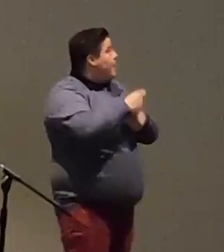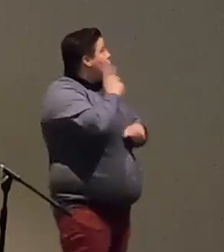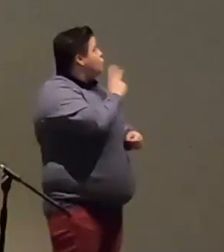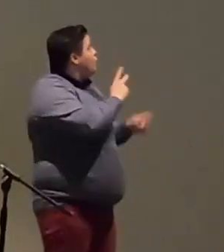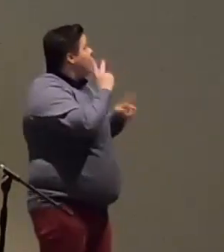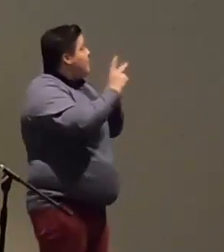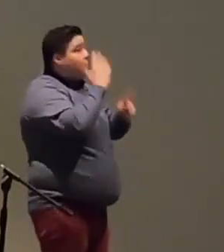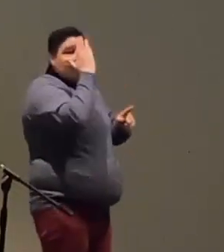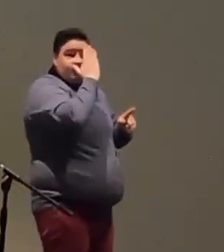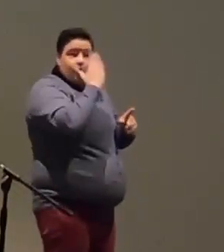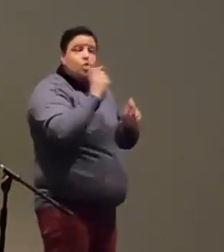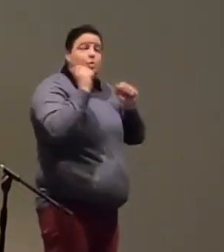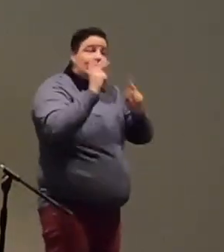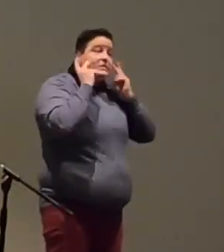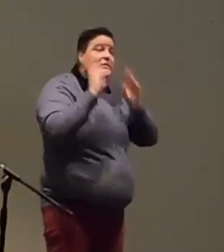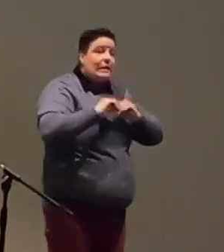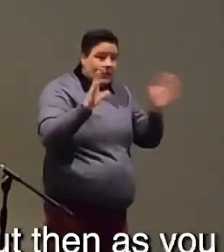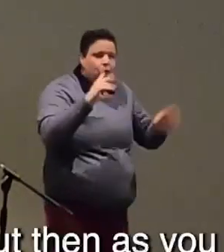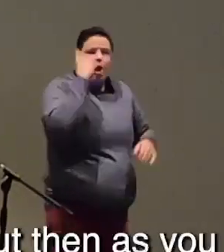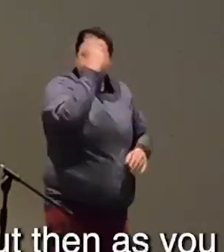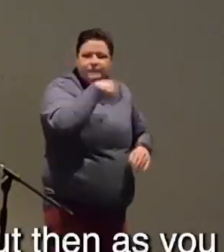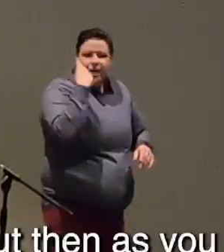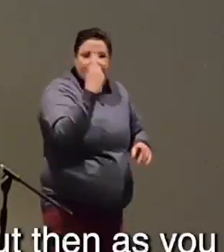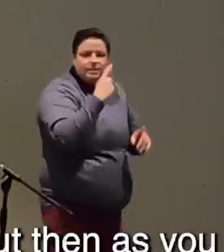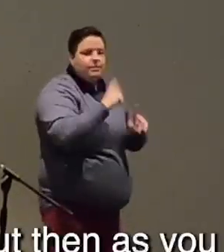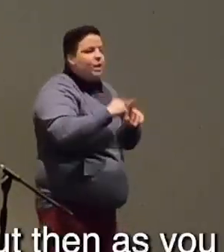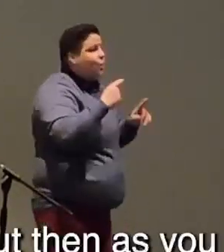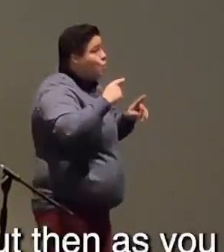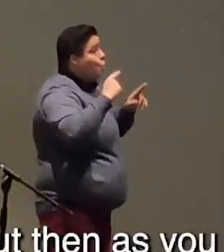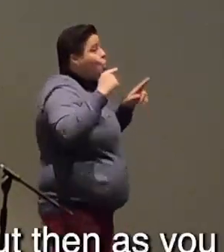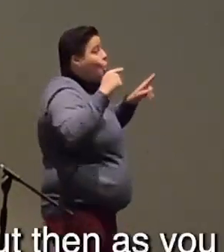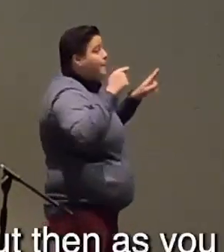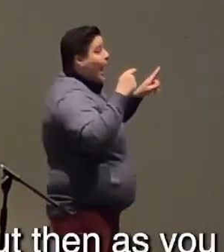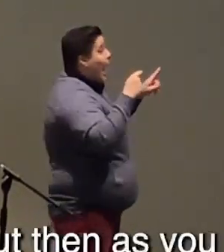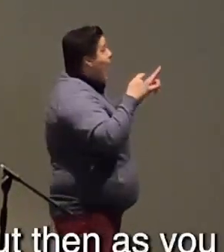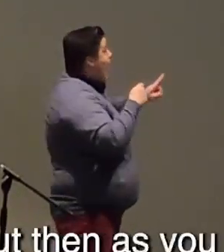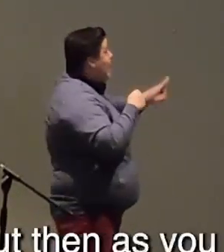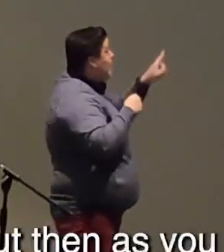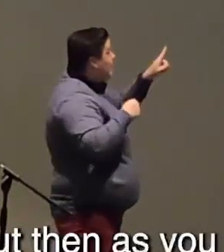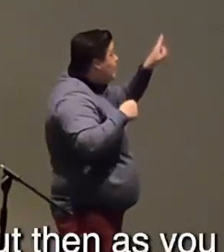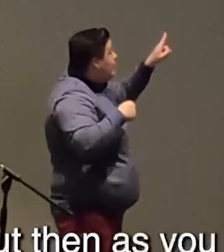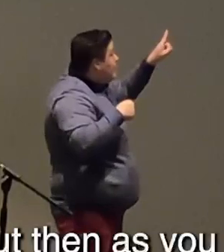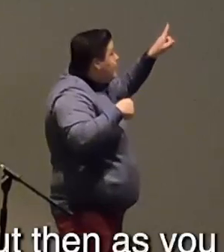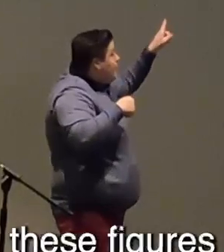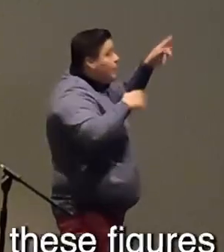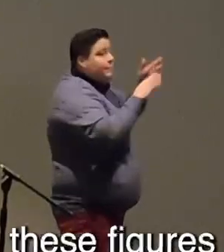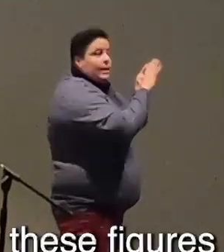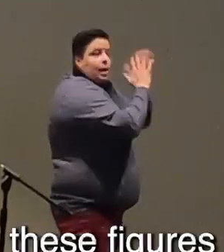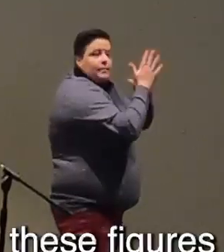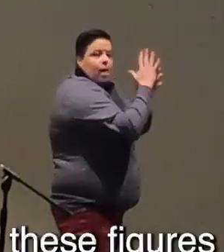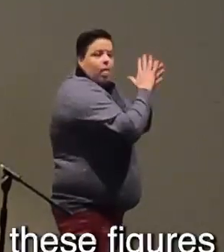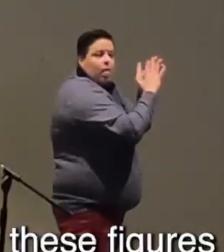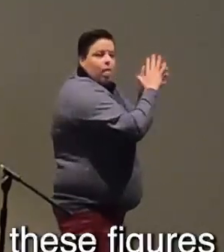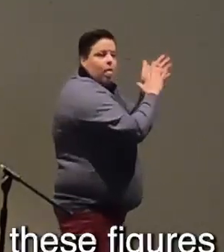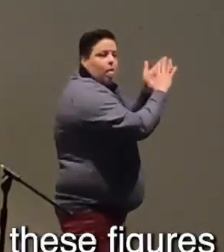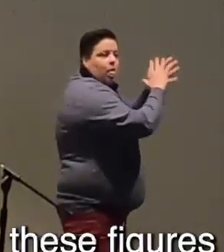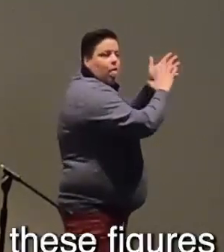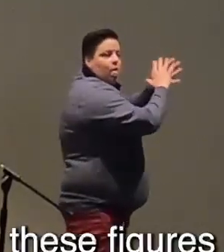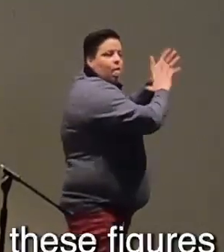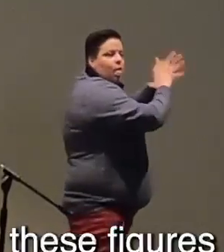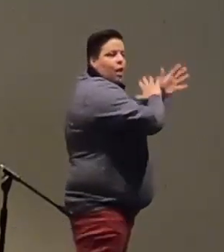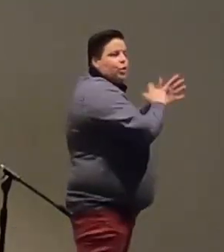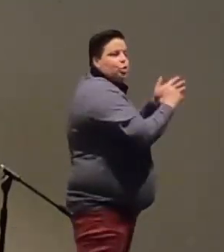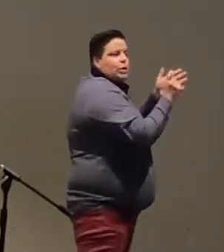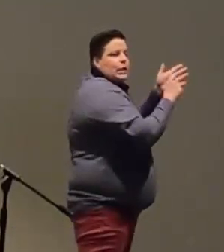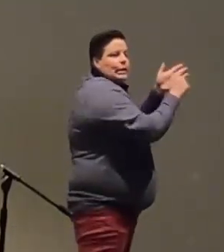You can see these faces pretty well here. But then as you go back farther into the painting, these figures really are just dots